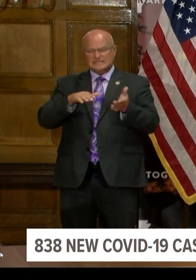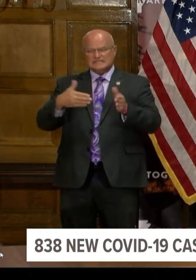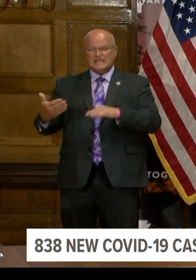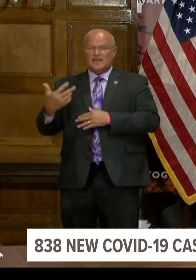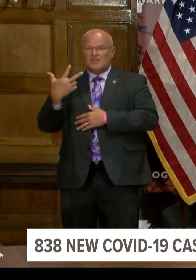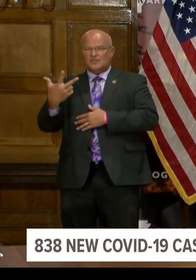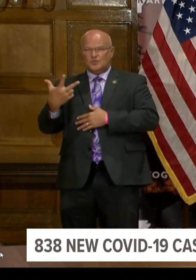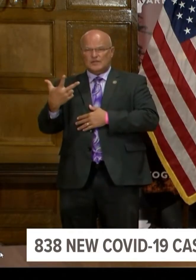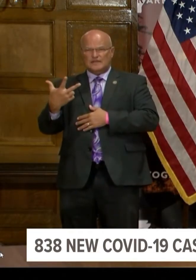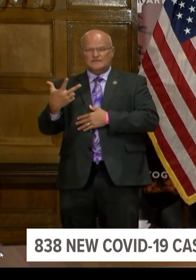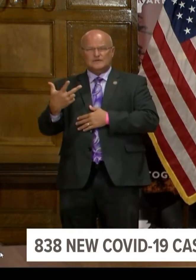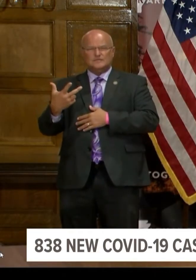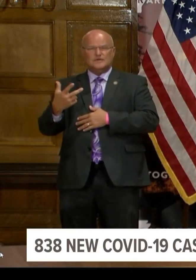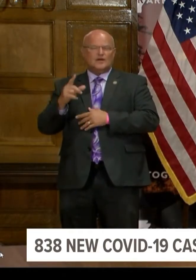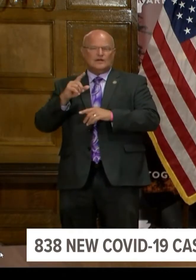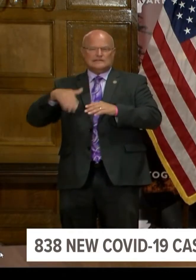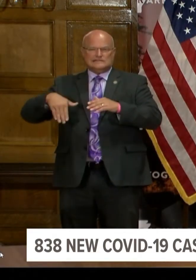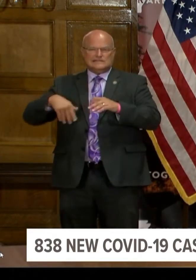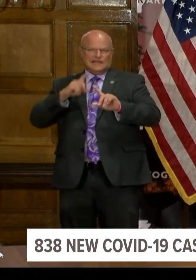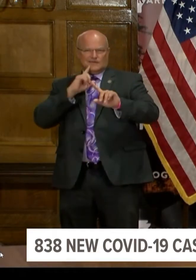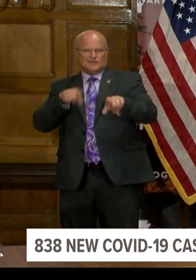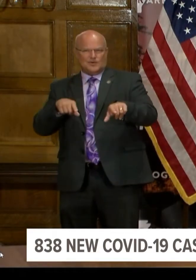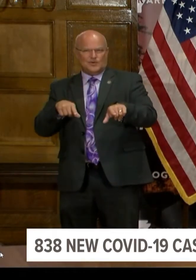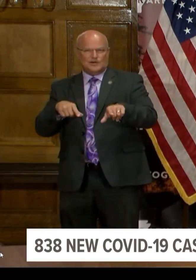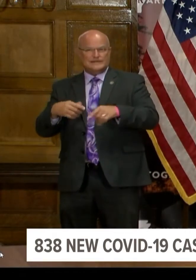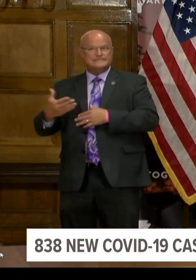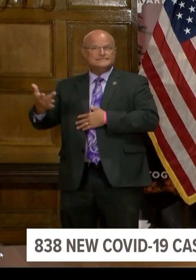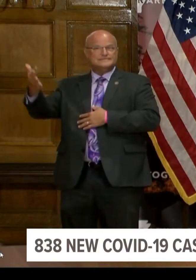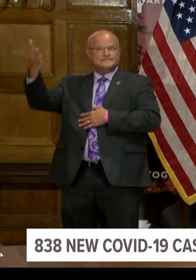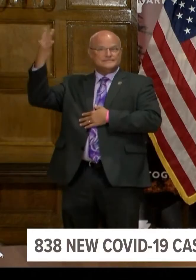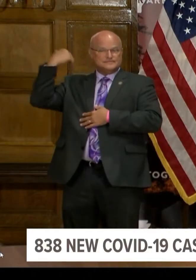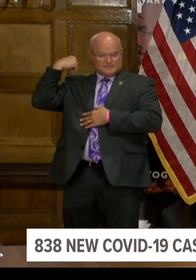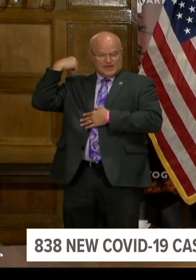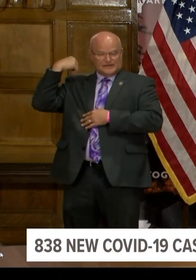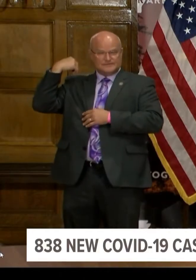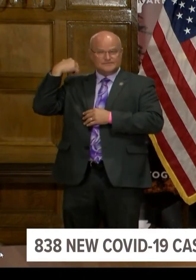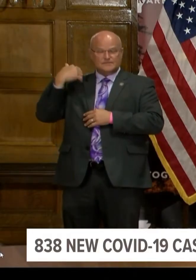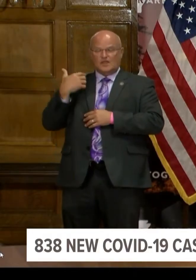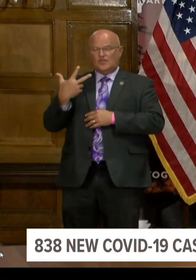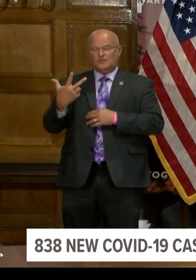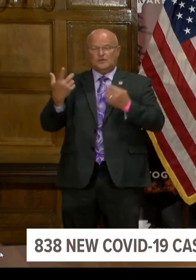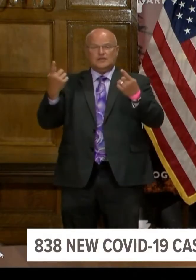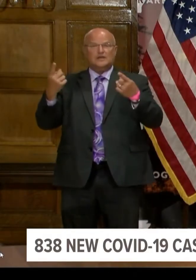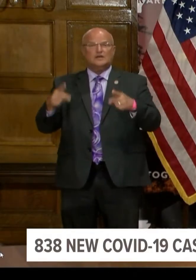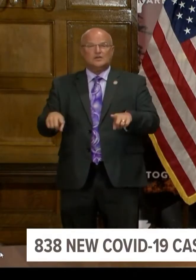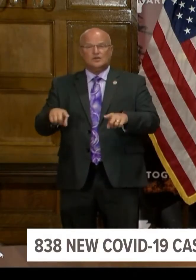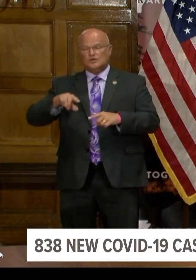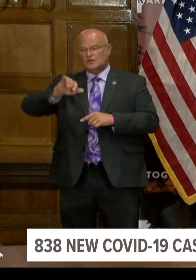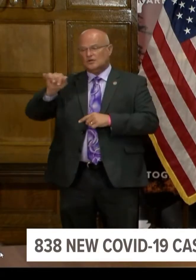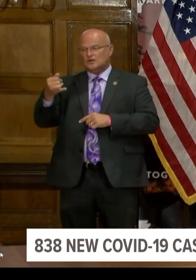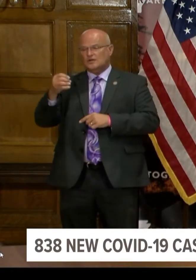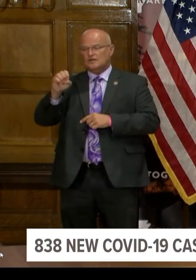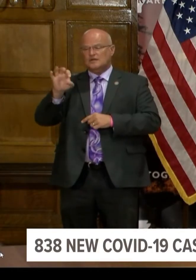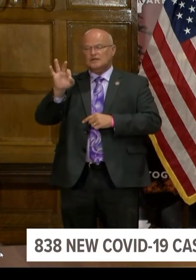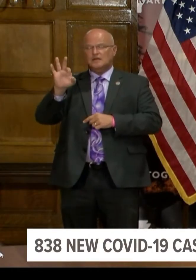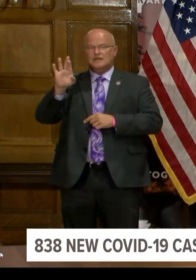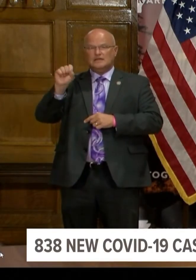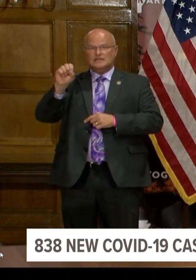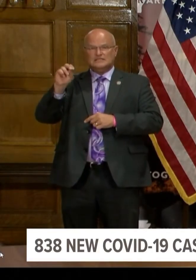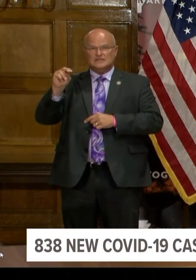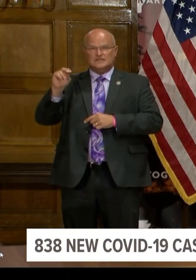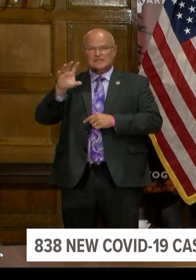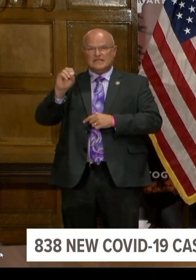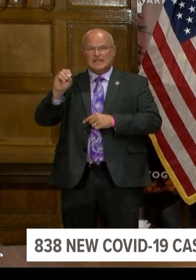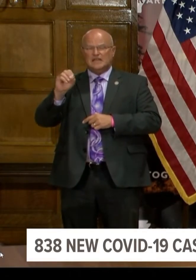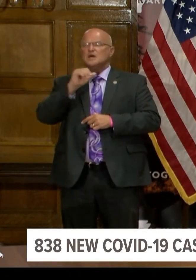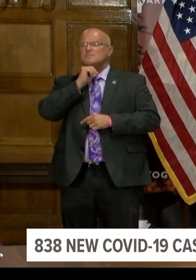are delayed reporting. They occurred prior to this month. 3 occurred in Jefferson County, but were not